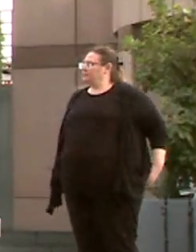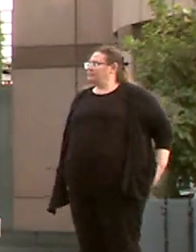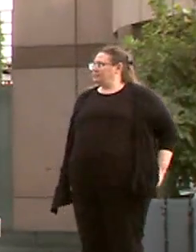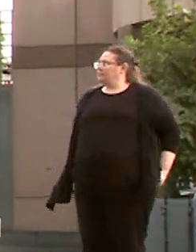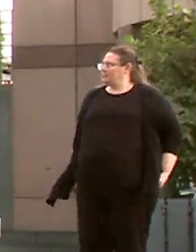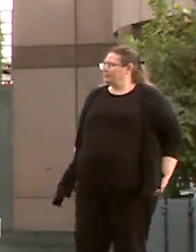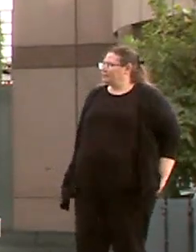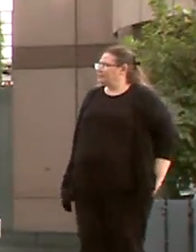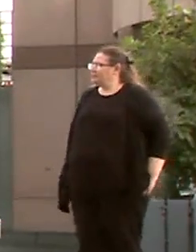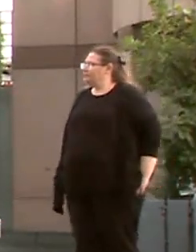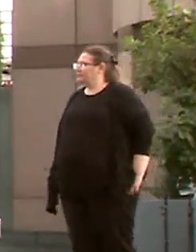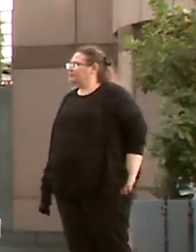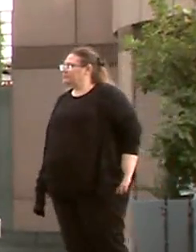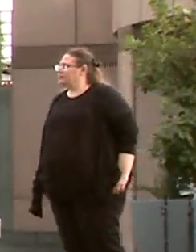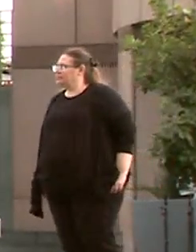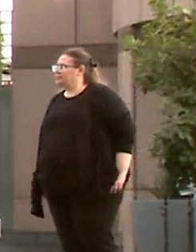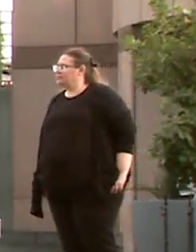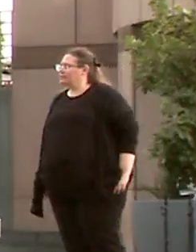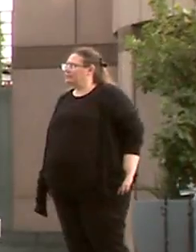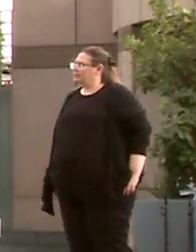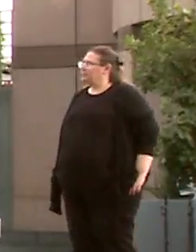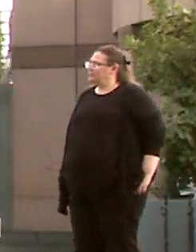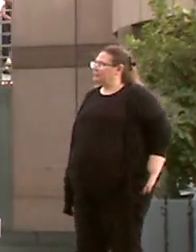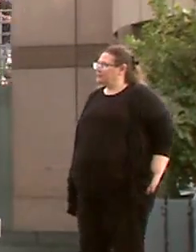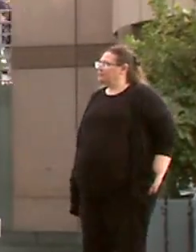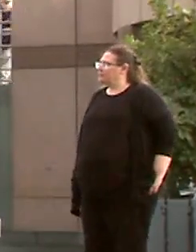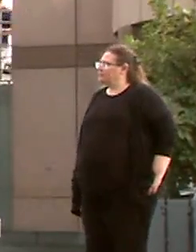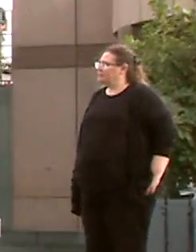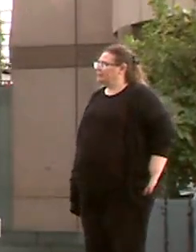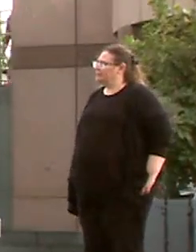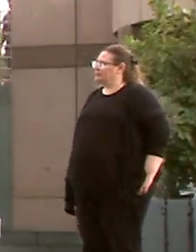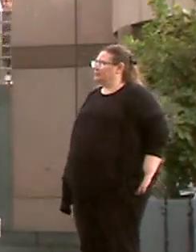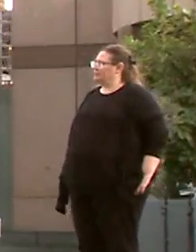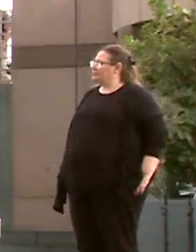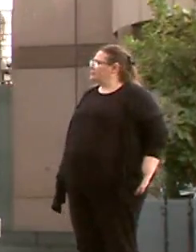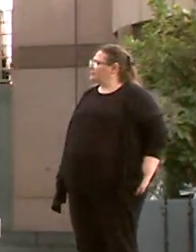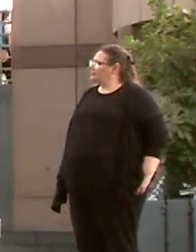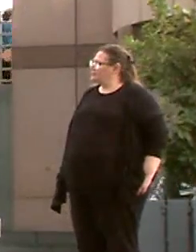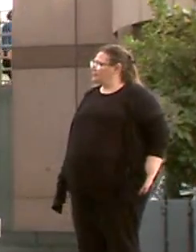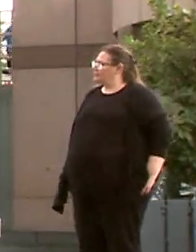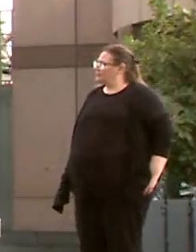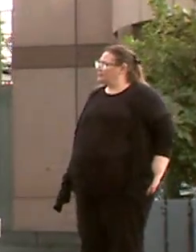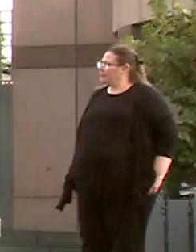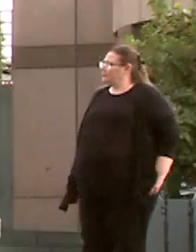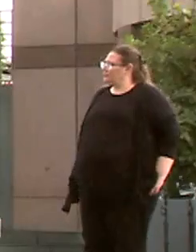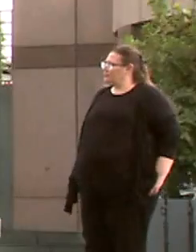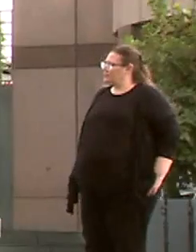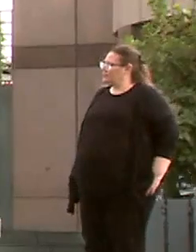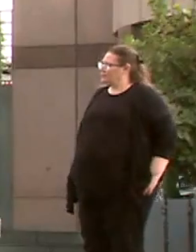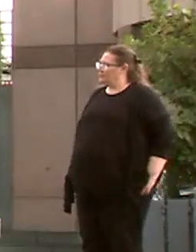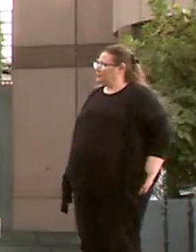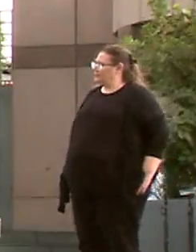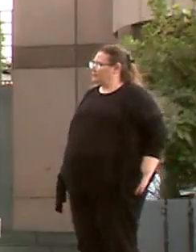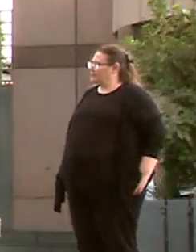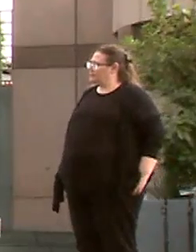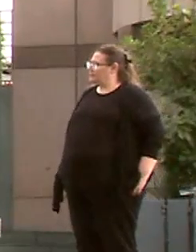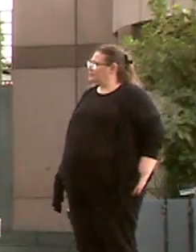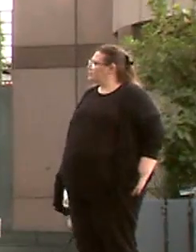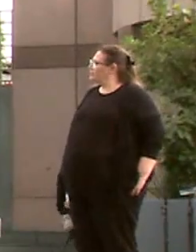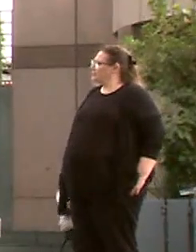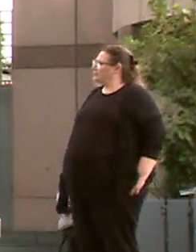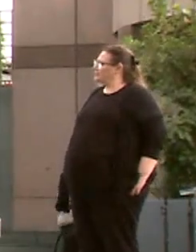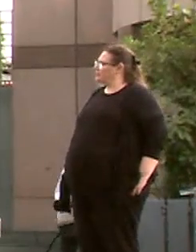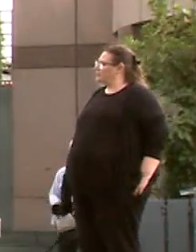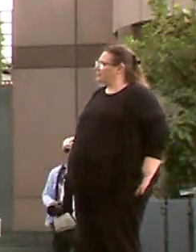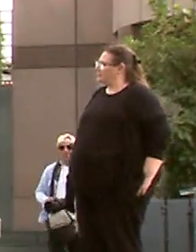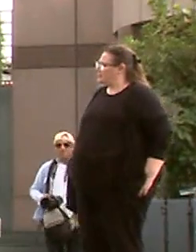superheroes, Lauren Ridloff's character Makari in Eternals, and Alakwa Cox's character Maya Lopez